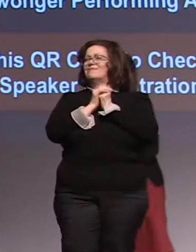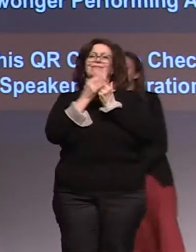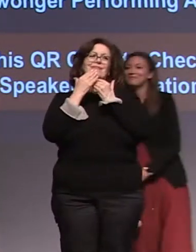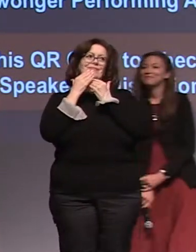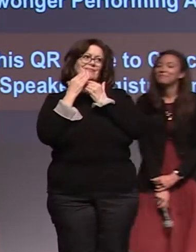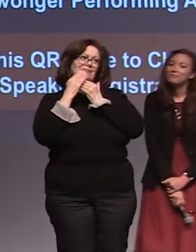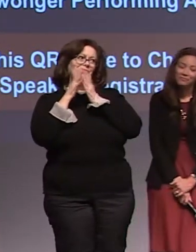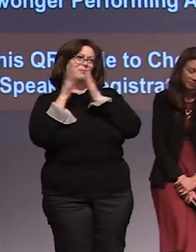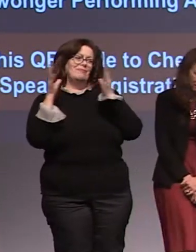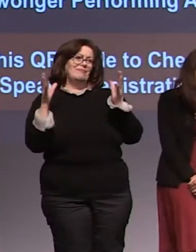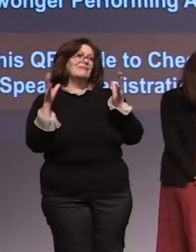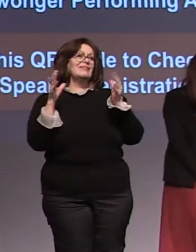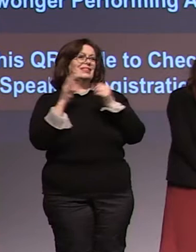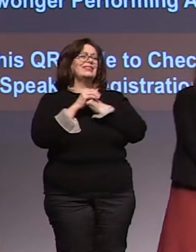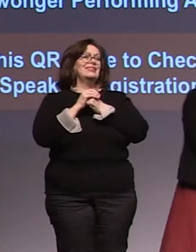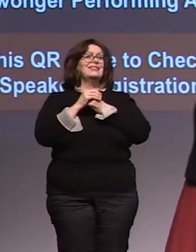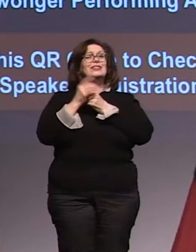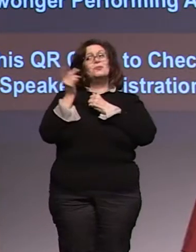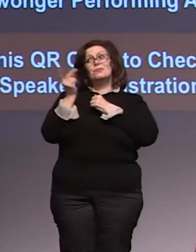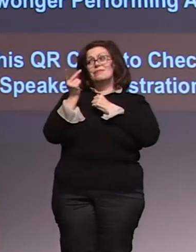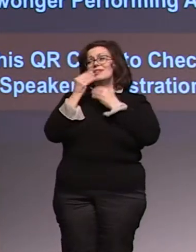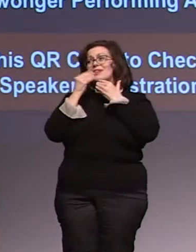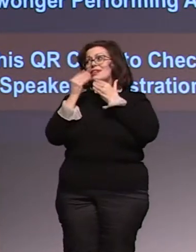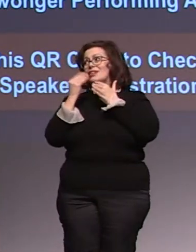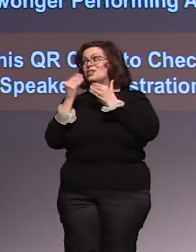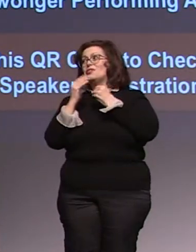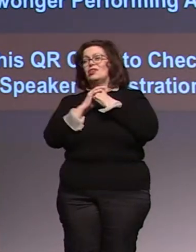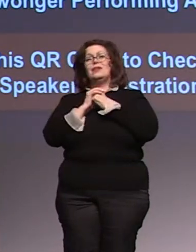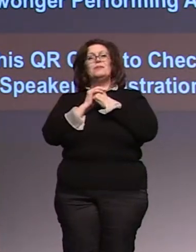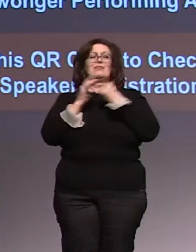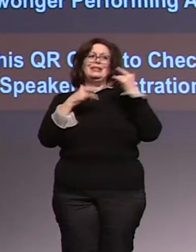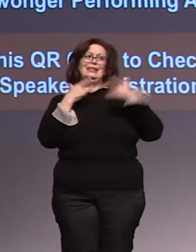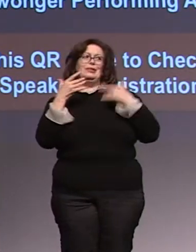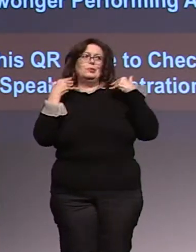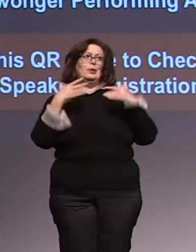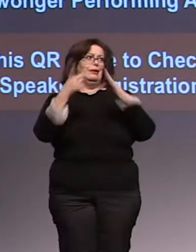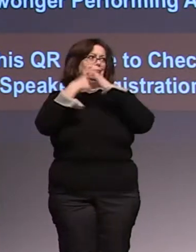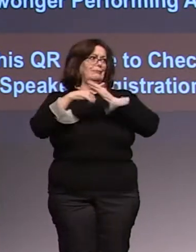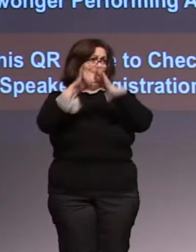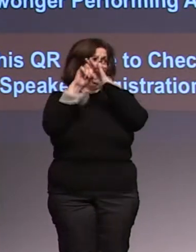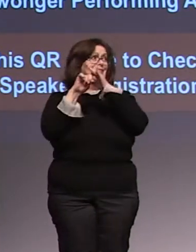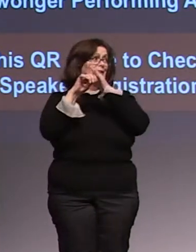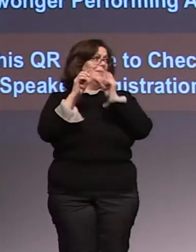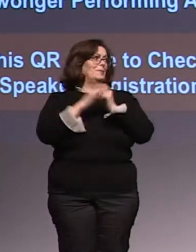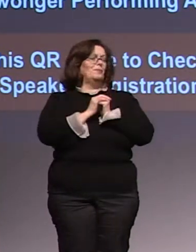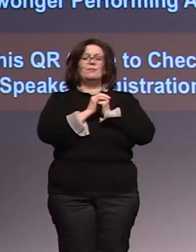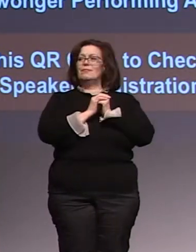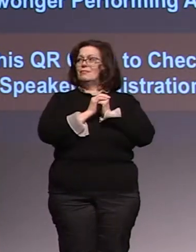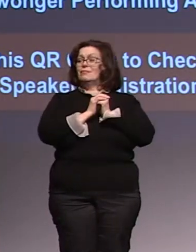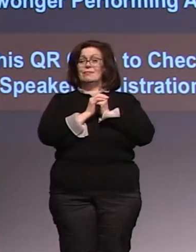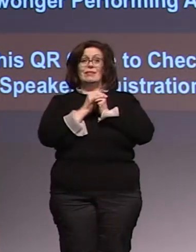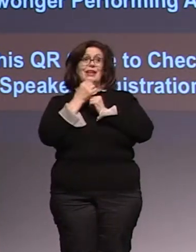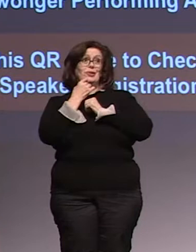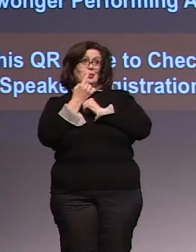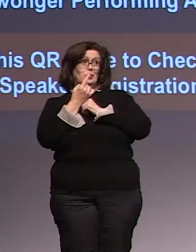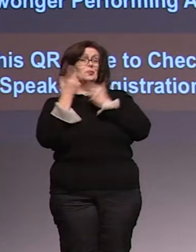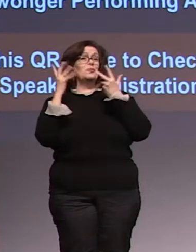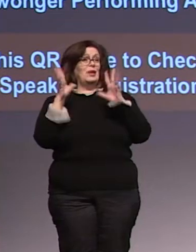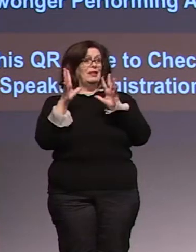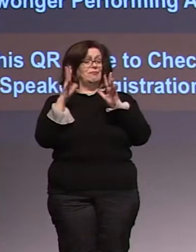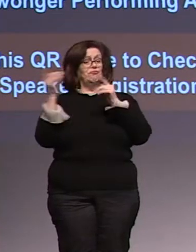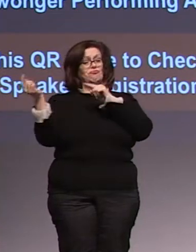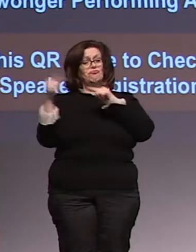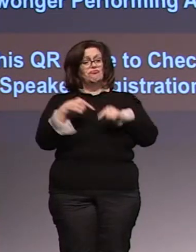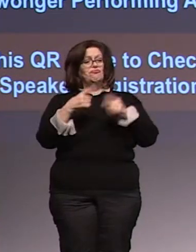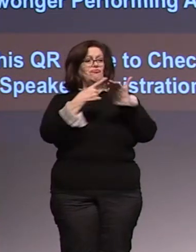Thank you so much, Nancy. Thank you, Director Starnes. We are very excited to get this conversation started. As I mentioned before, we are here to talk